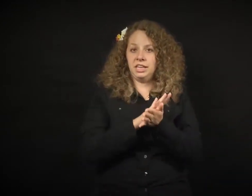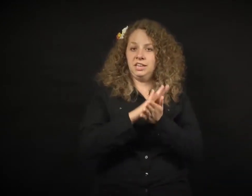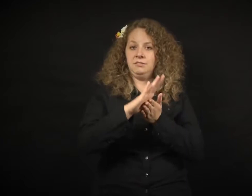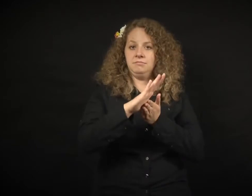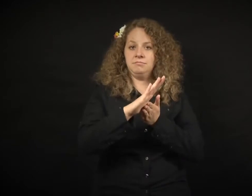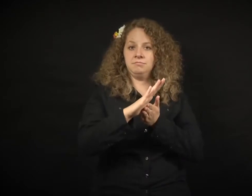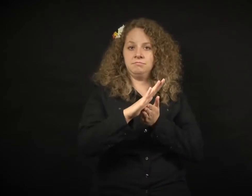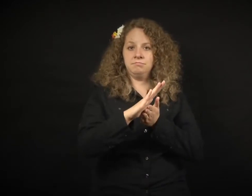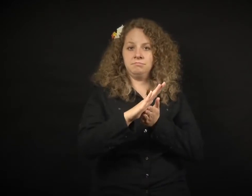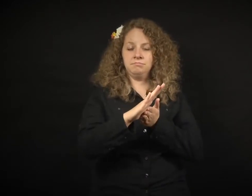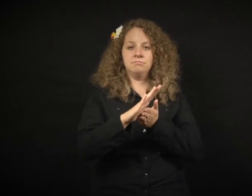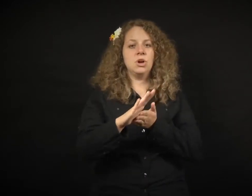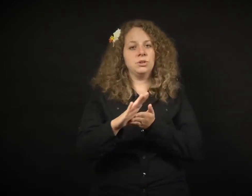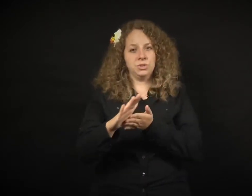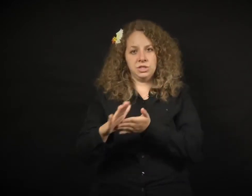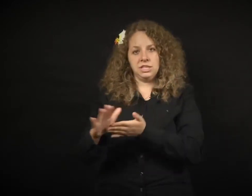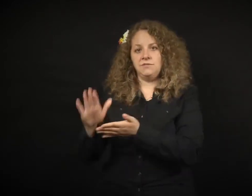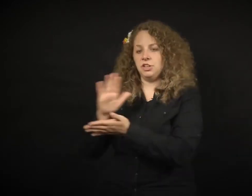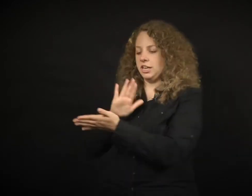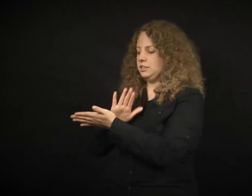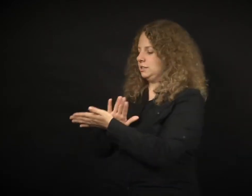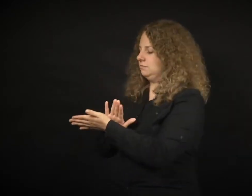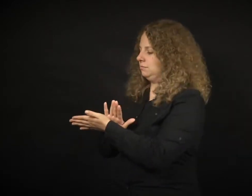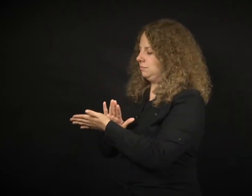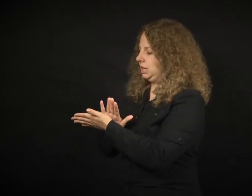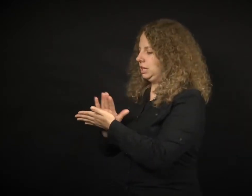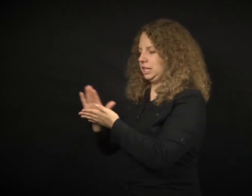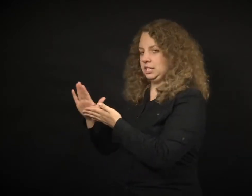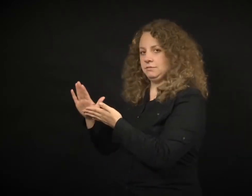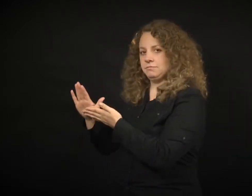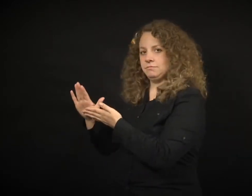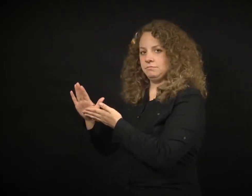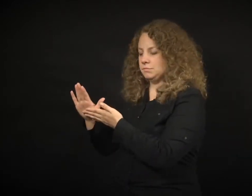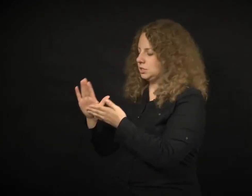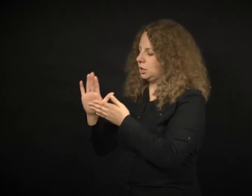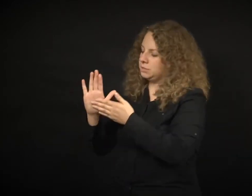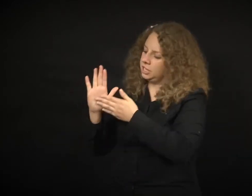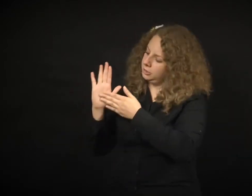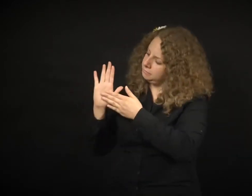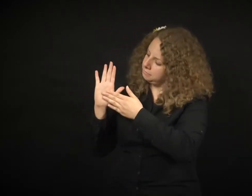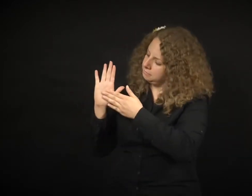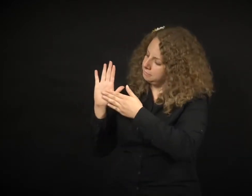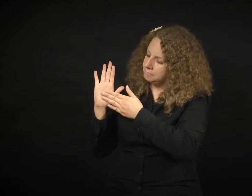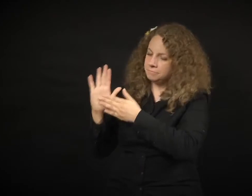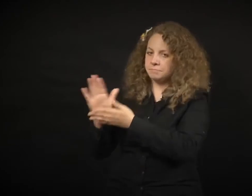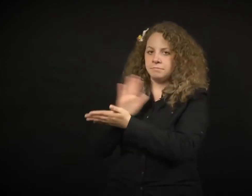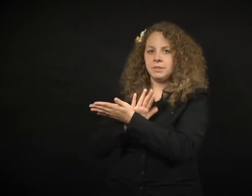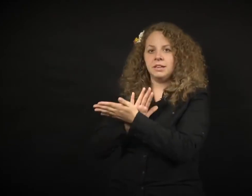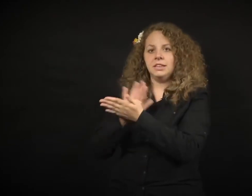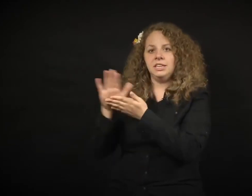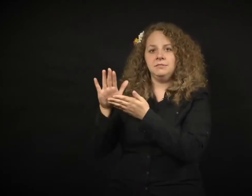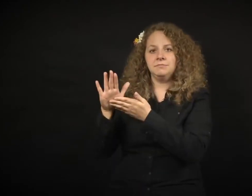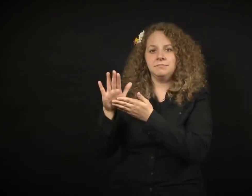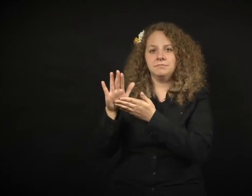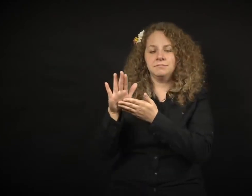clean, also the sign for nice, clean, and stops here, clean,